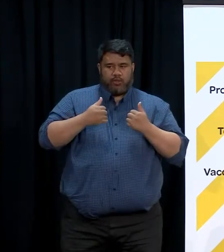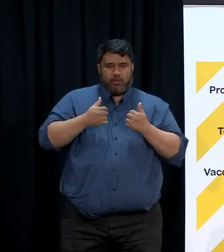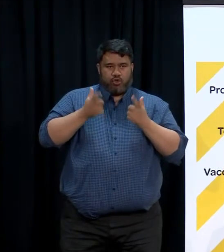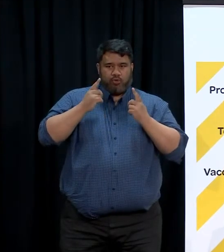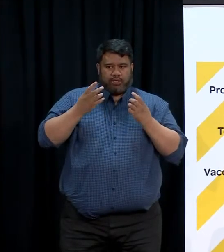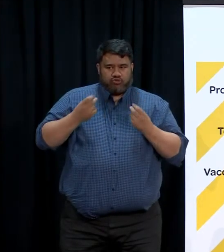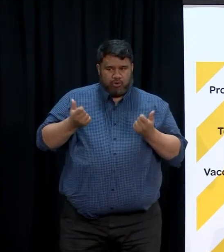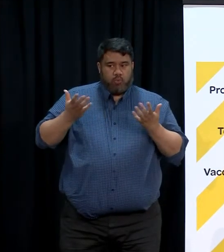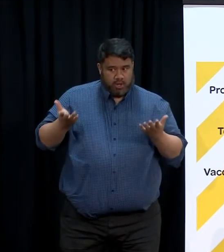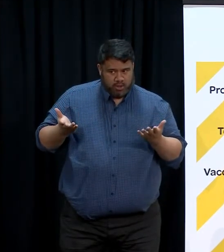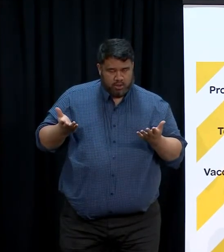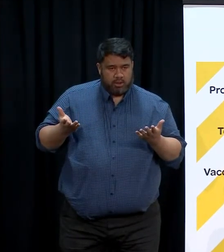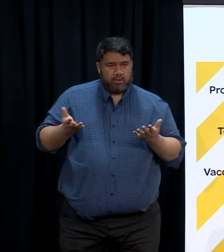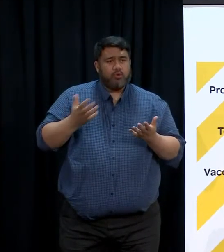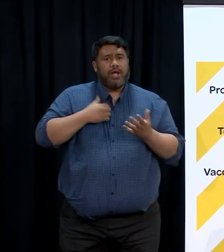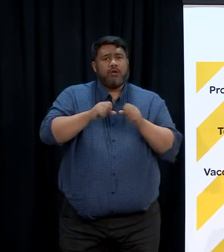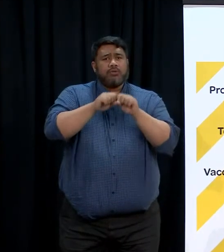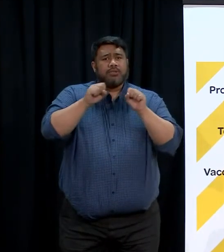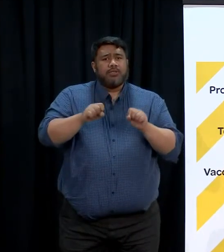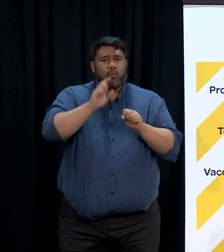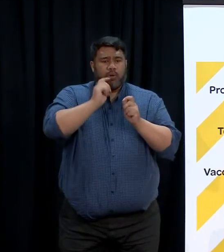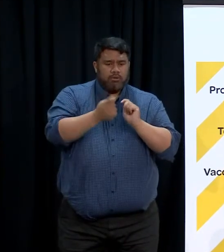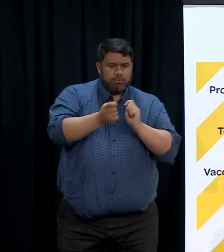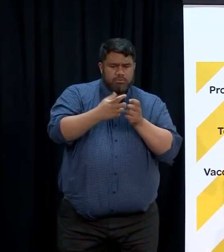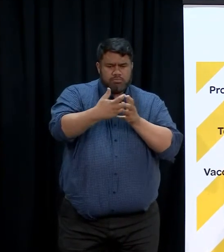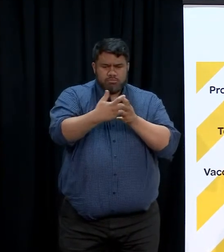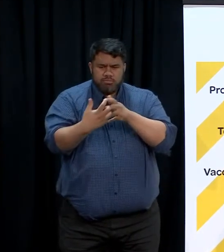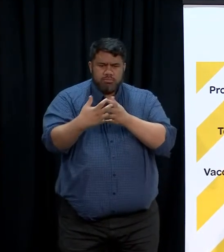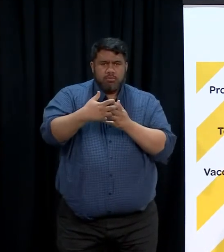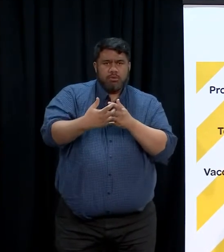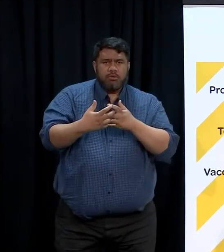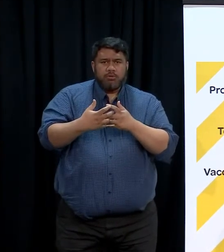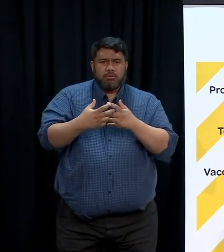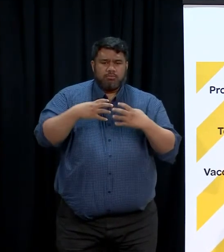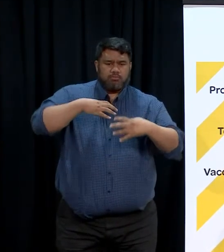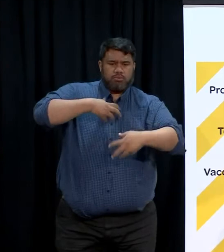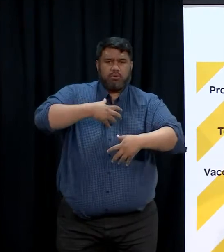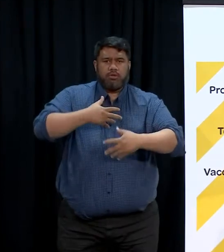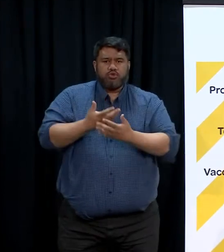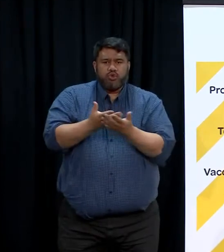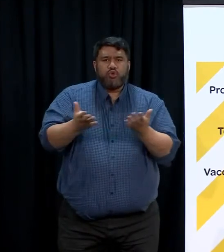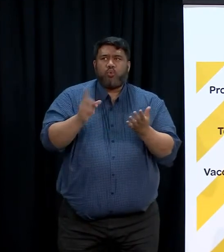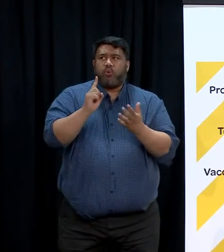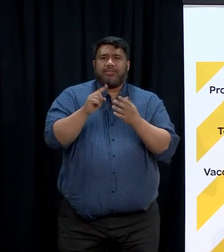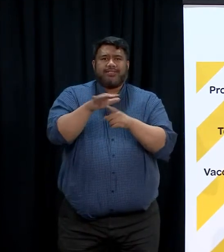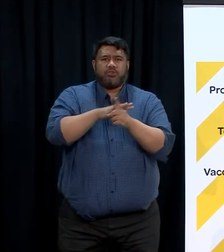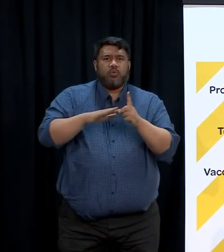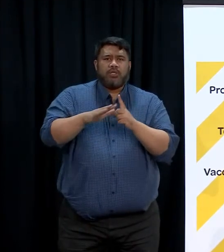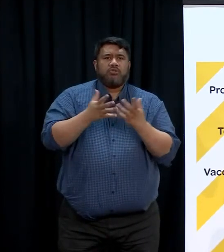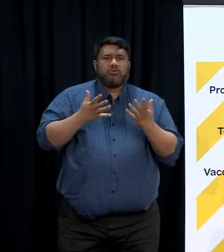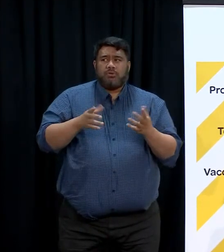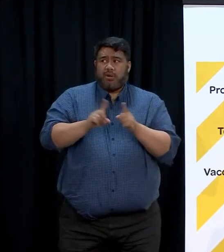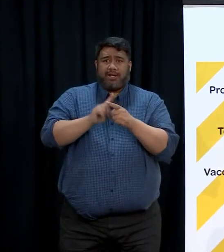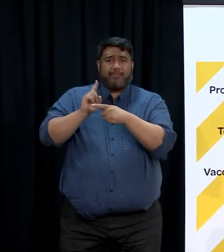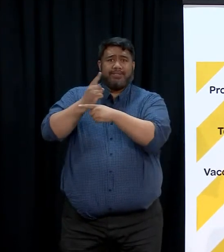So yes, of course, the system will adapt and continue to evolve, just as the Minister's pointed out that we're continuing to